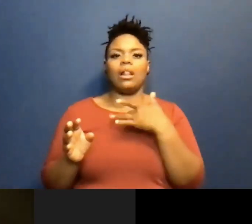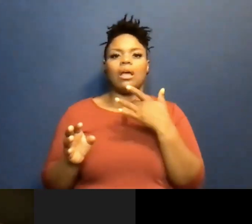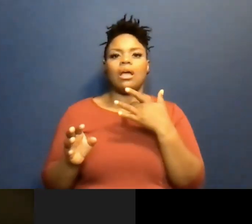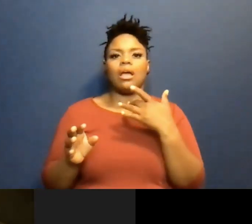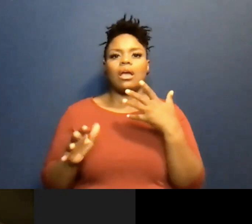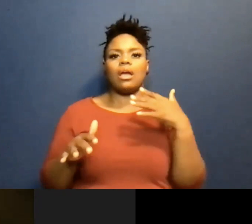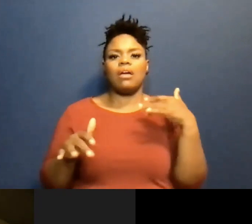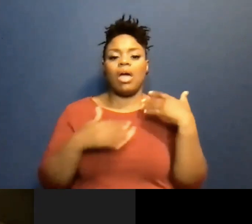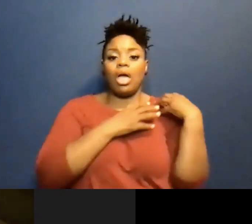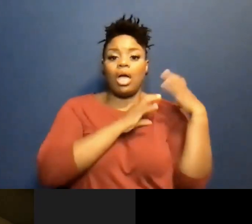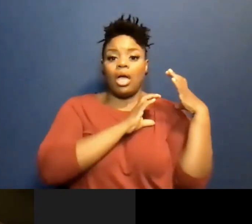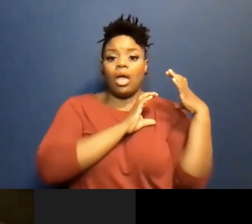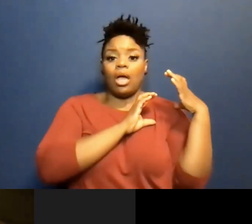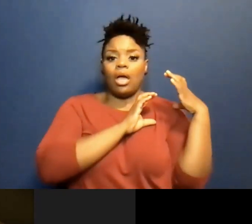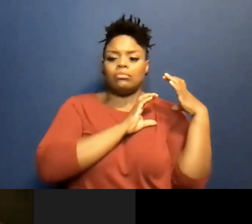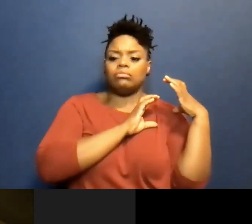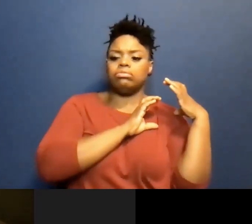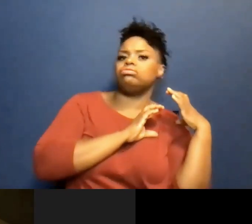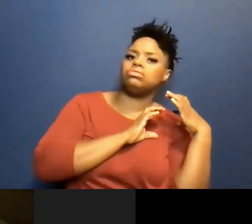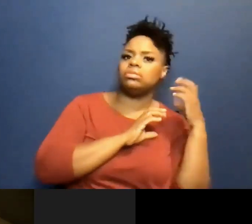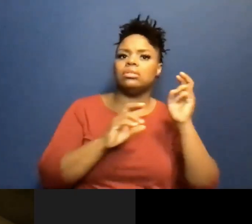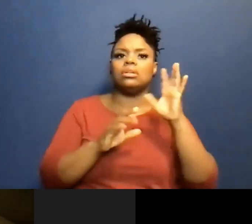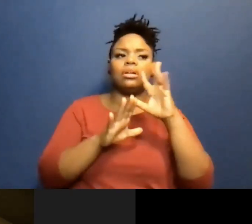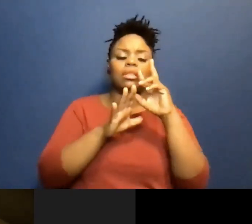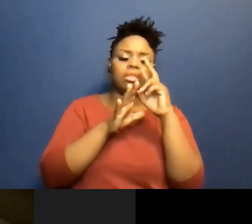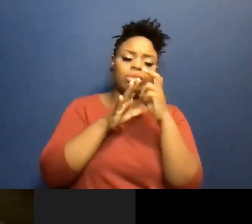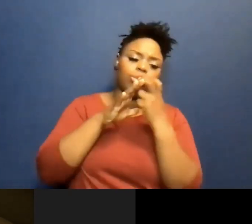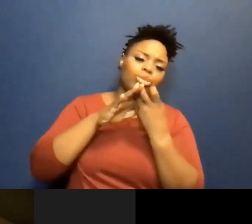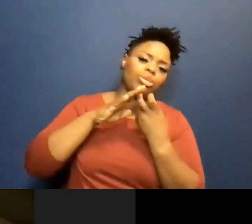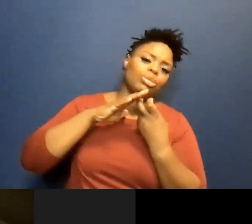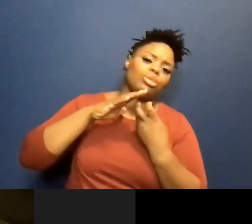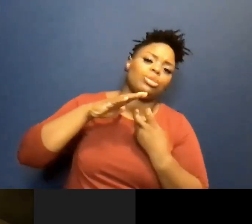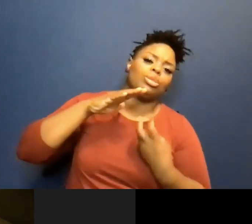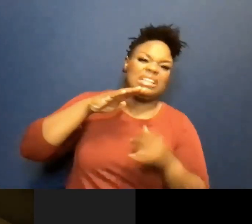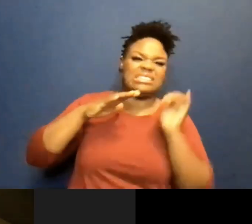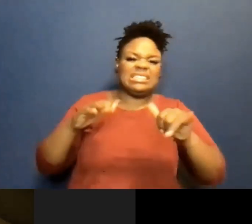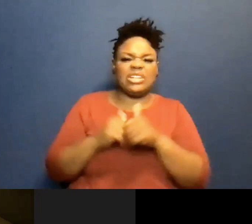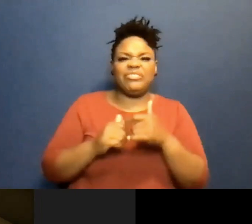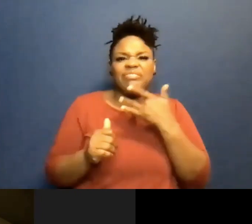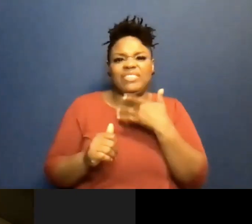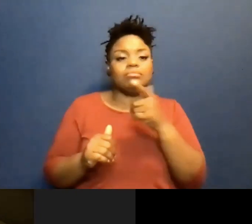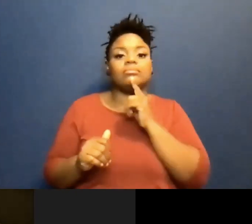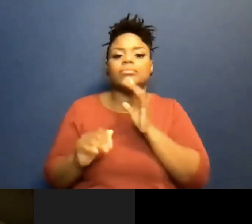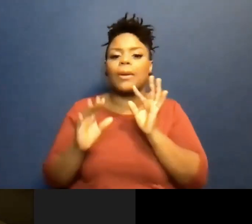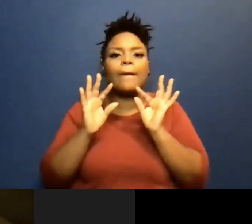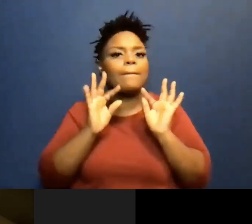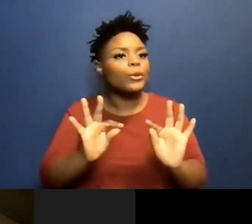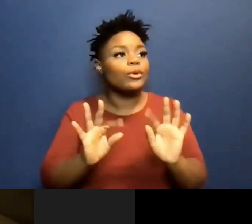water, basically being underwater was a really good visual translation for that. And